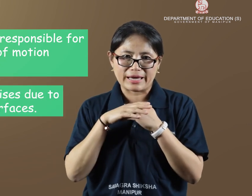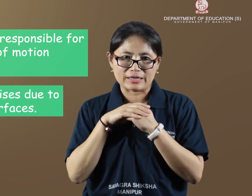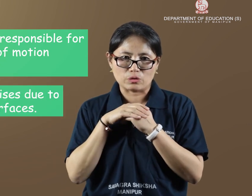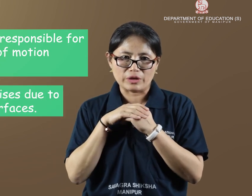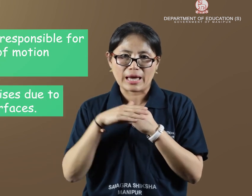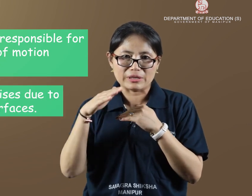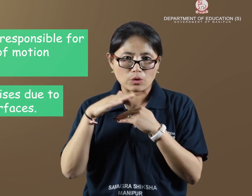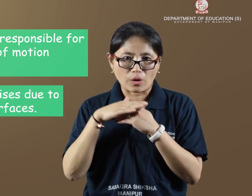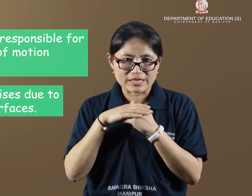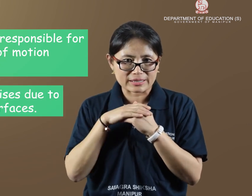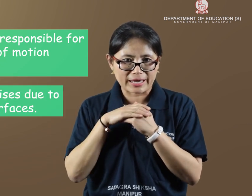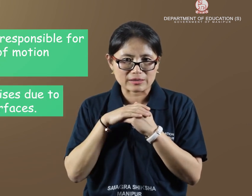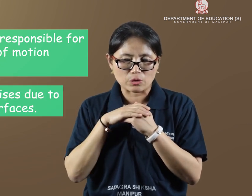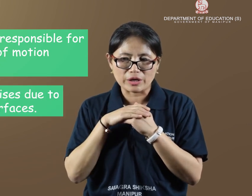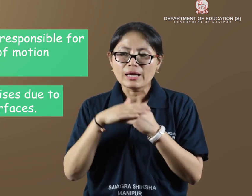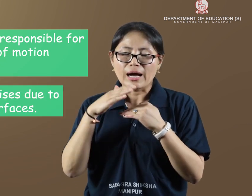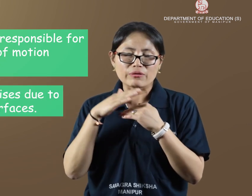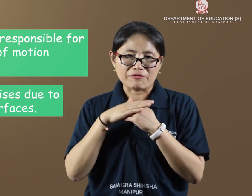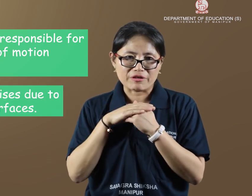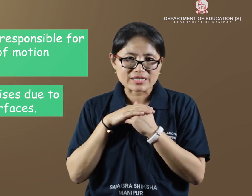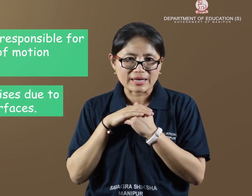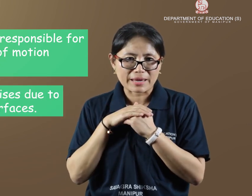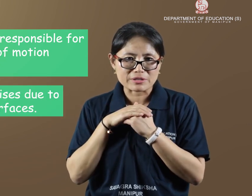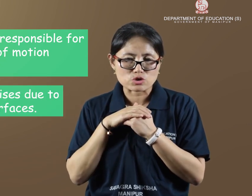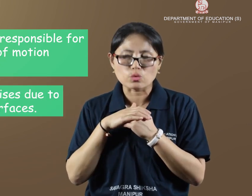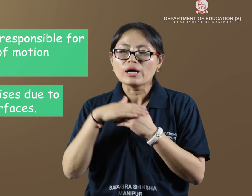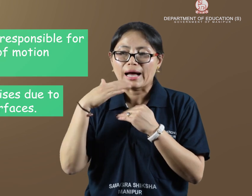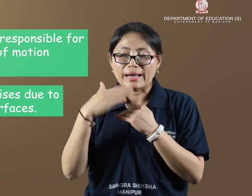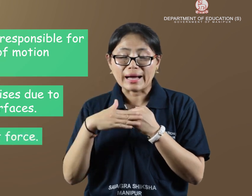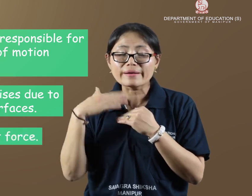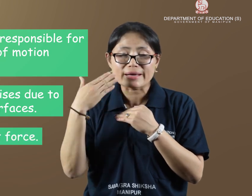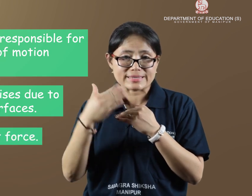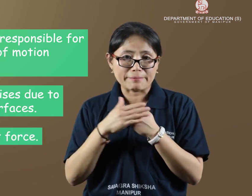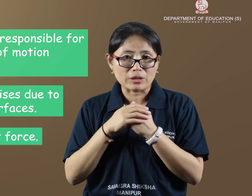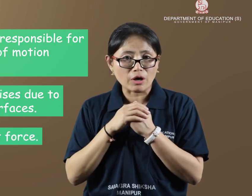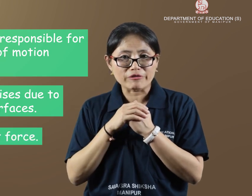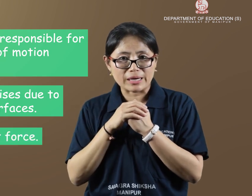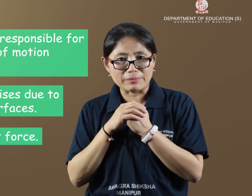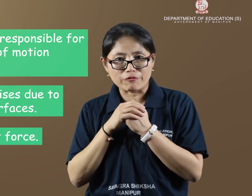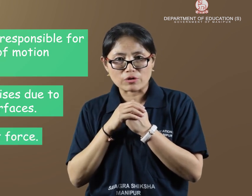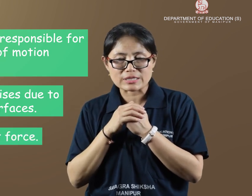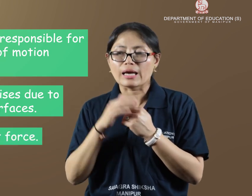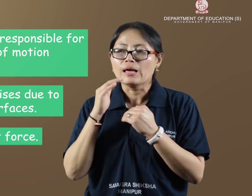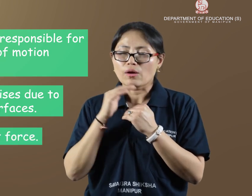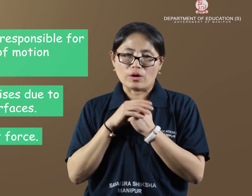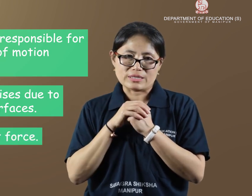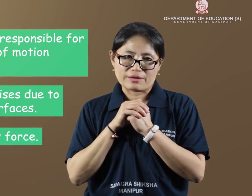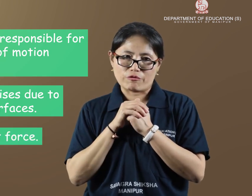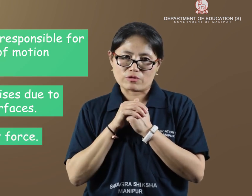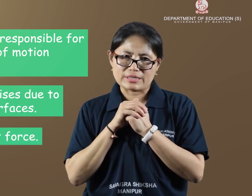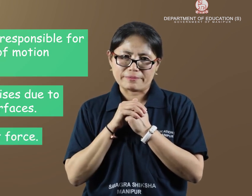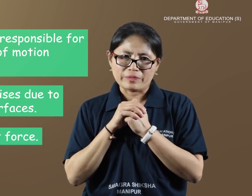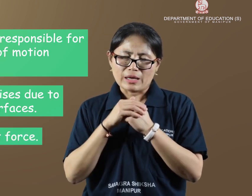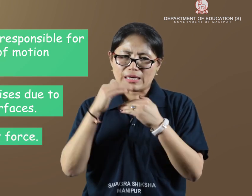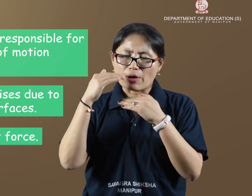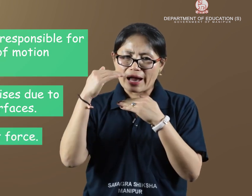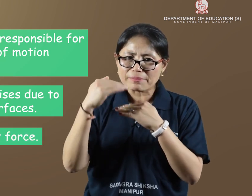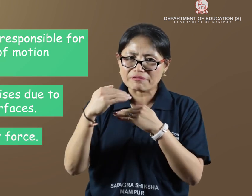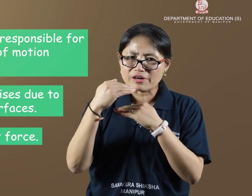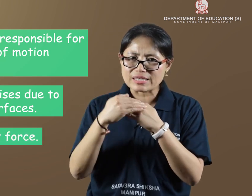ek to wi hai ba di contact de ek to wi aduna friction hai ba si su another example of karamba force ki contact force ne now hai ba friction